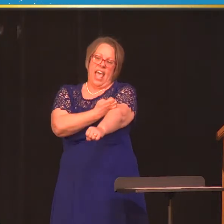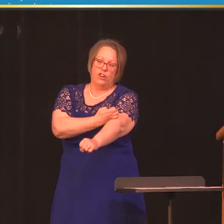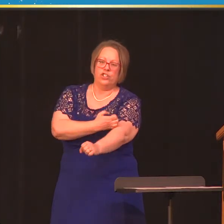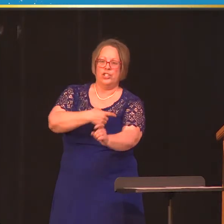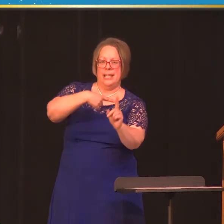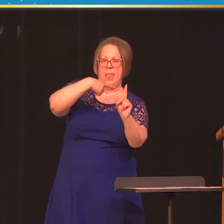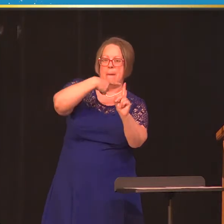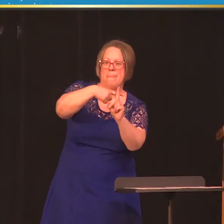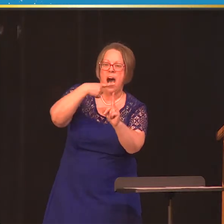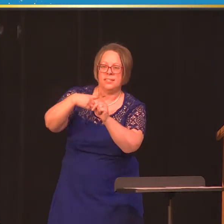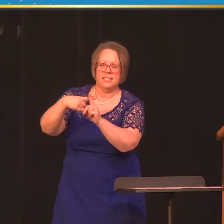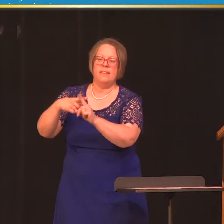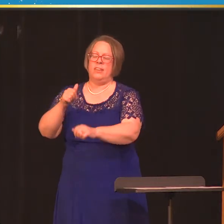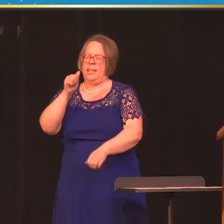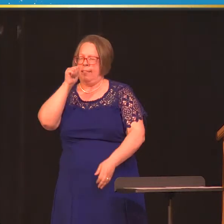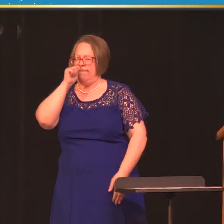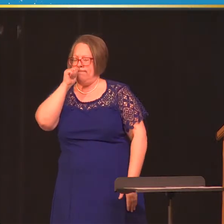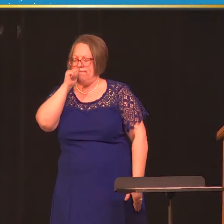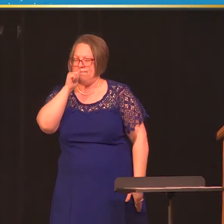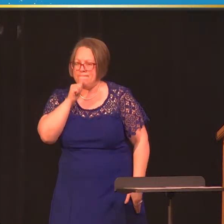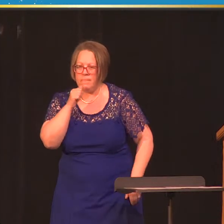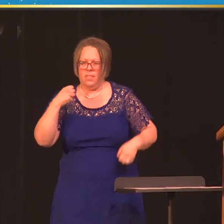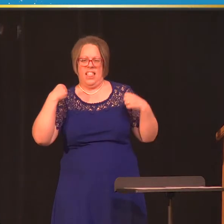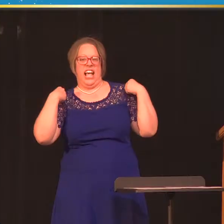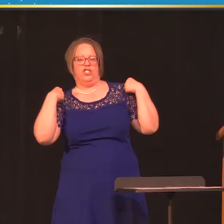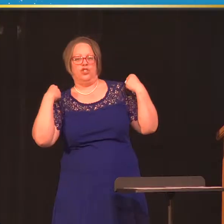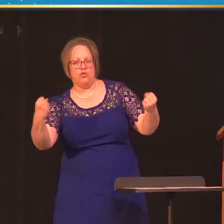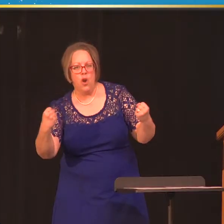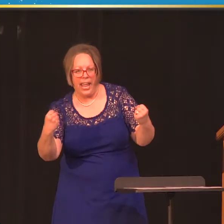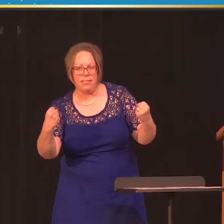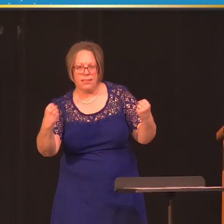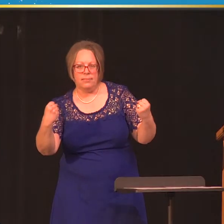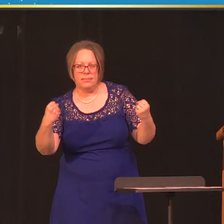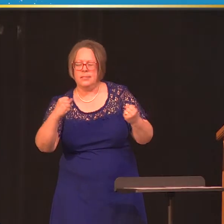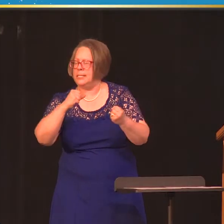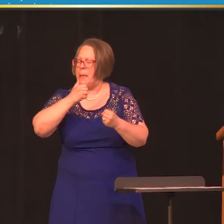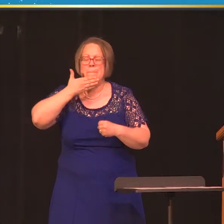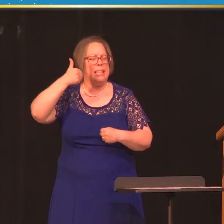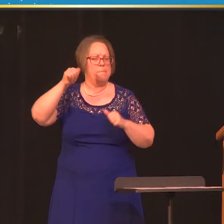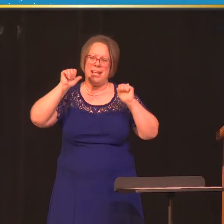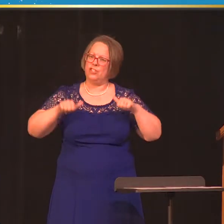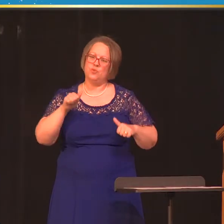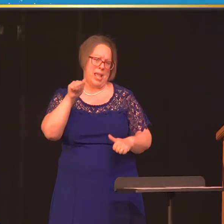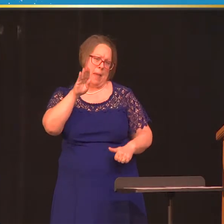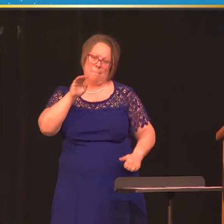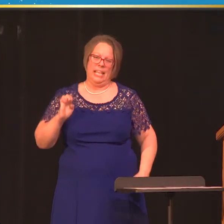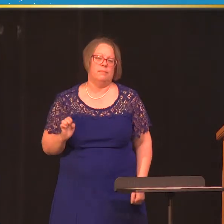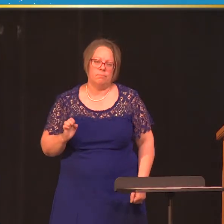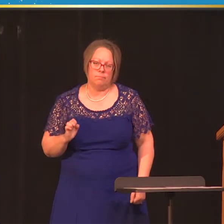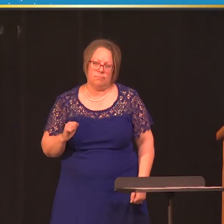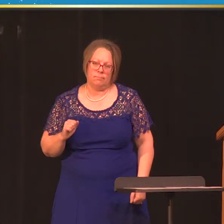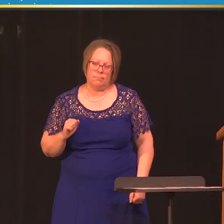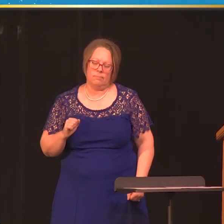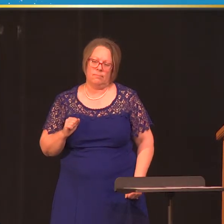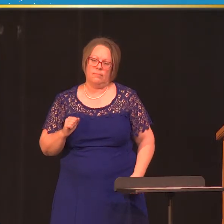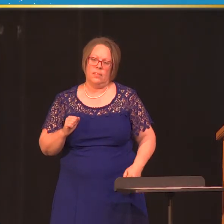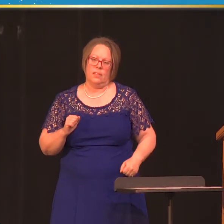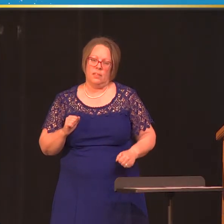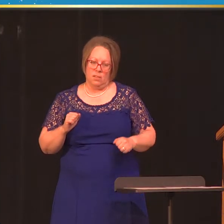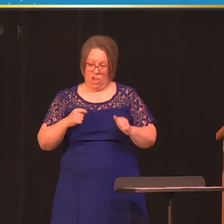You have that energy, the positivity, perseverance, and strength to be the best you that